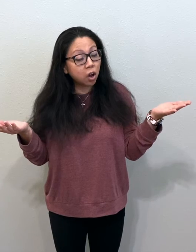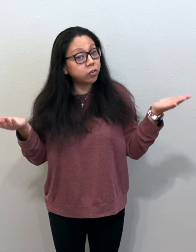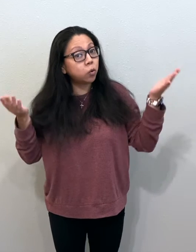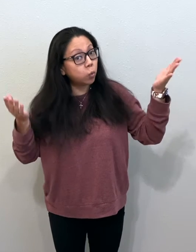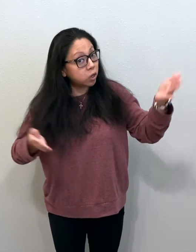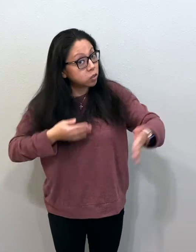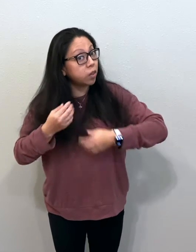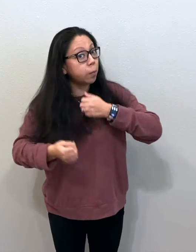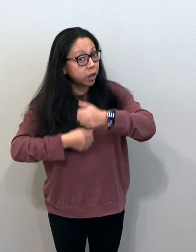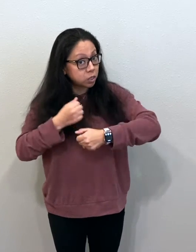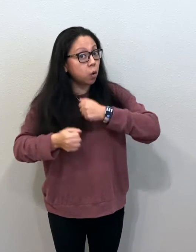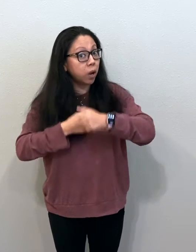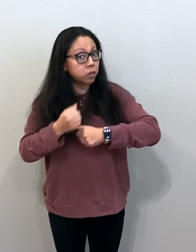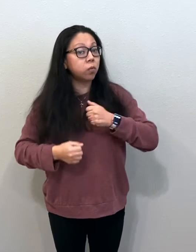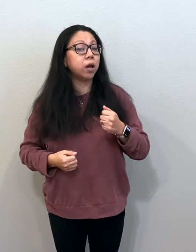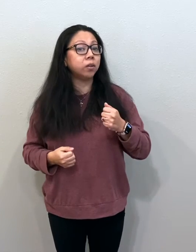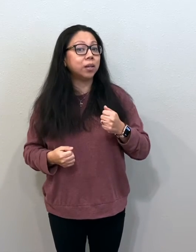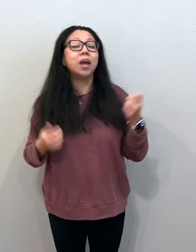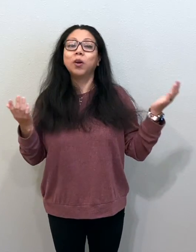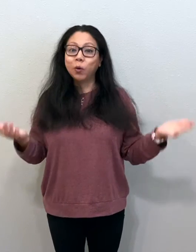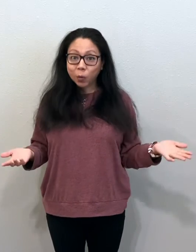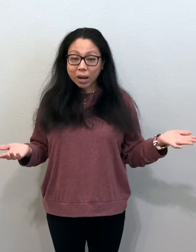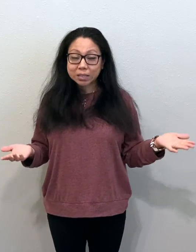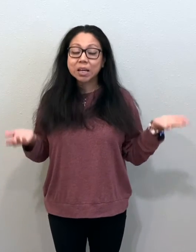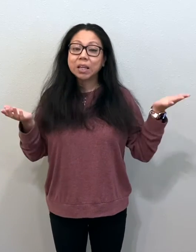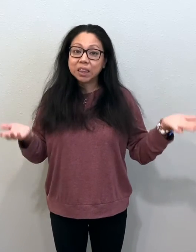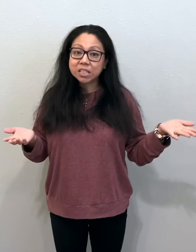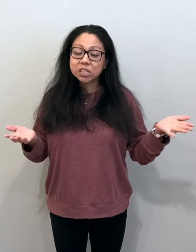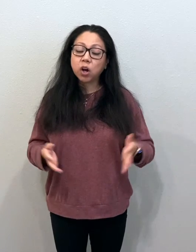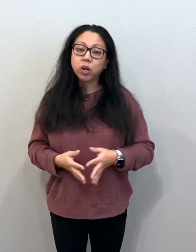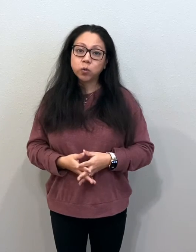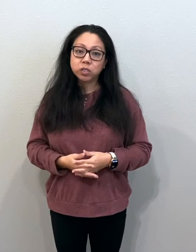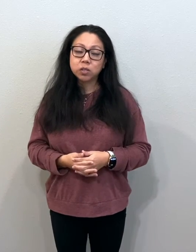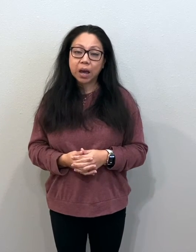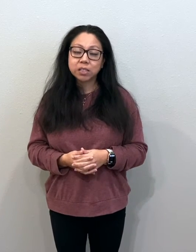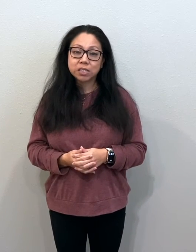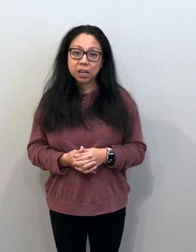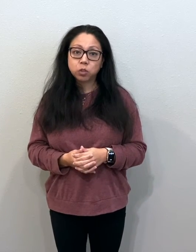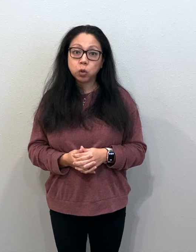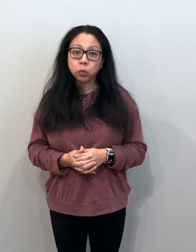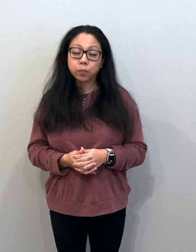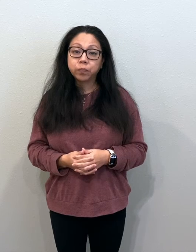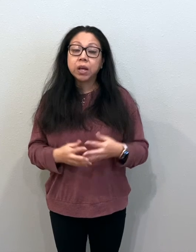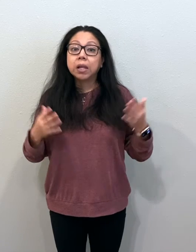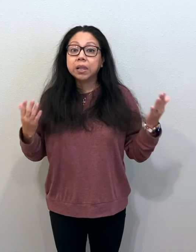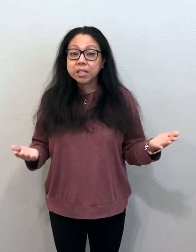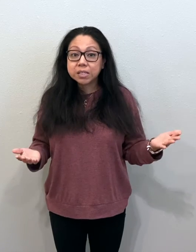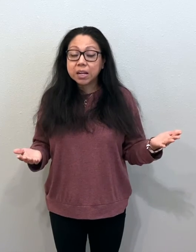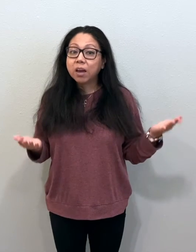"The Wheels on the Bus Go Round and Round"? Great! This song goes to that same tune. Listen and